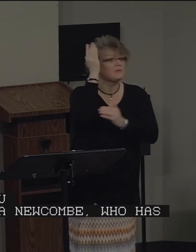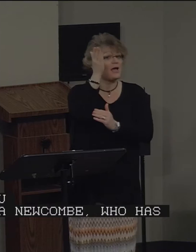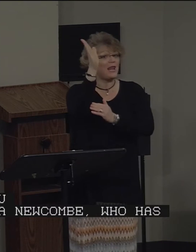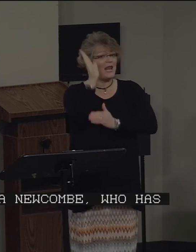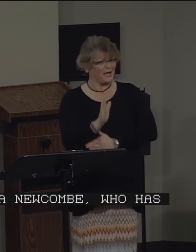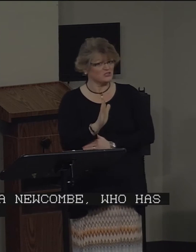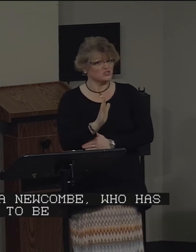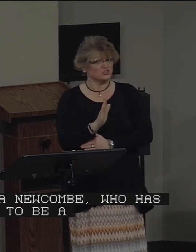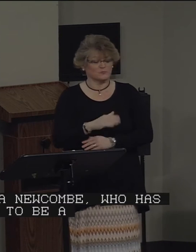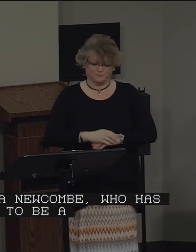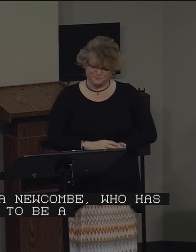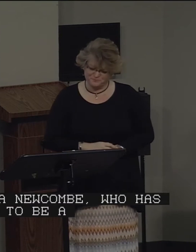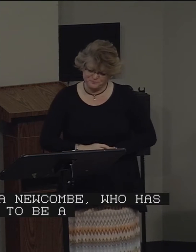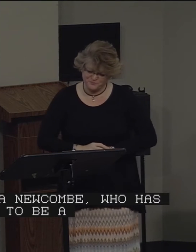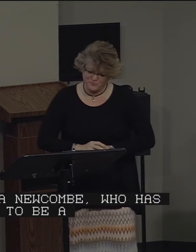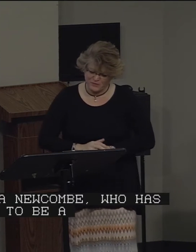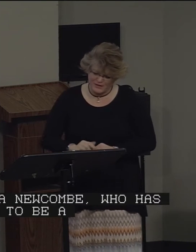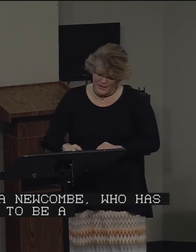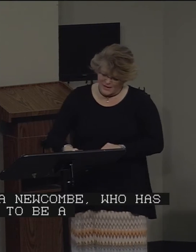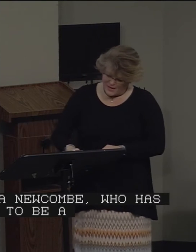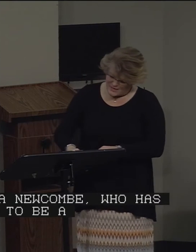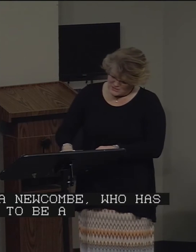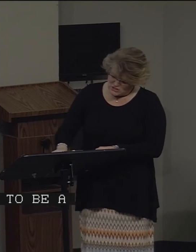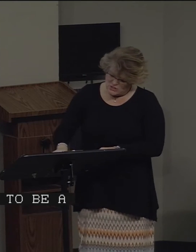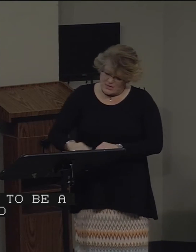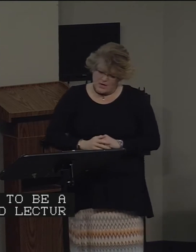our distinguished lecturer